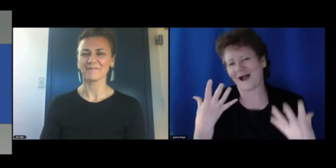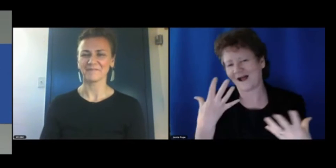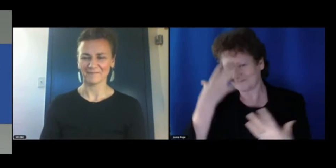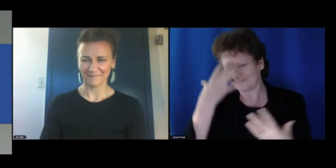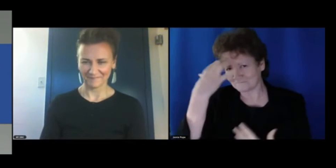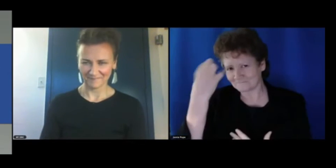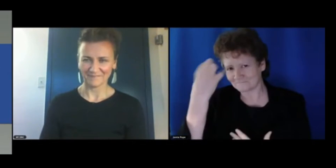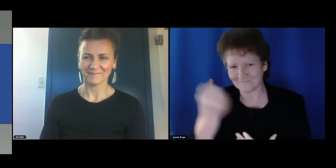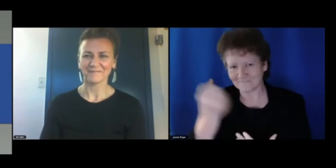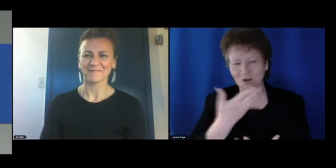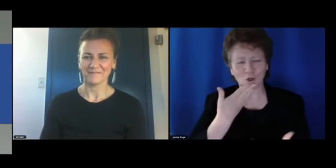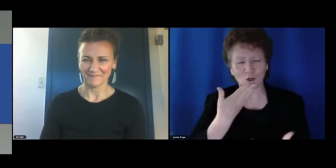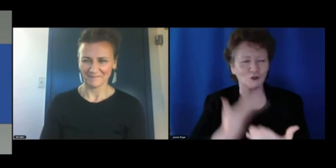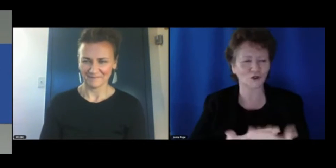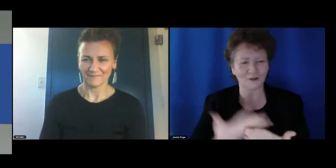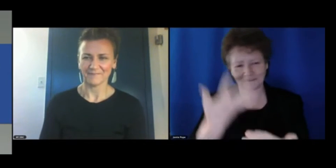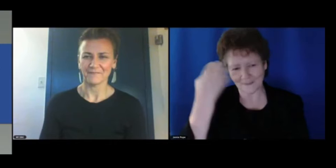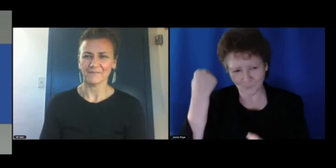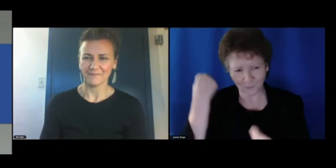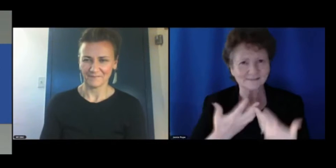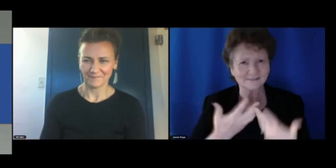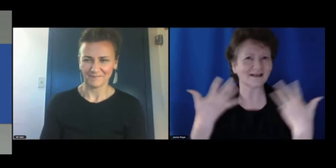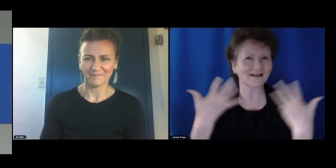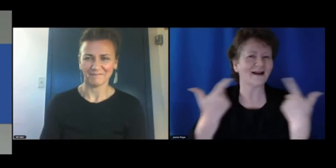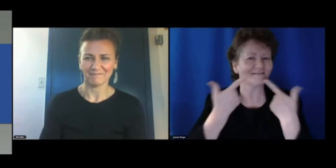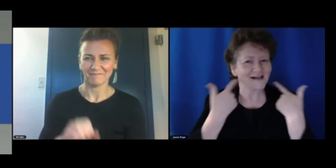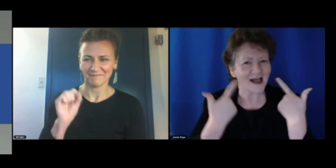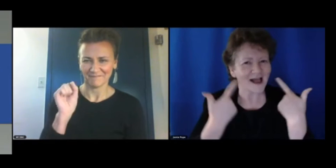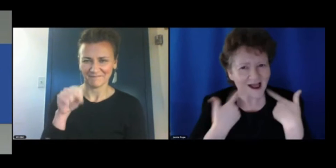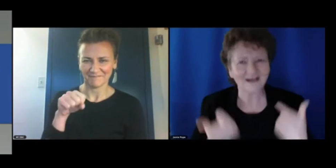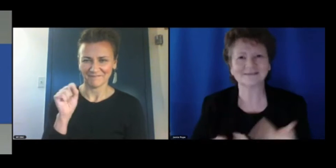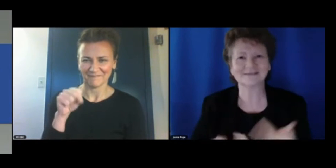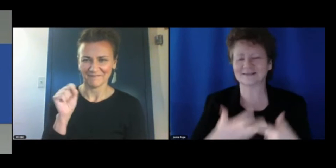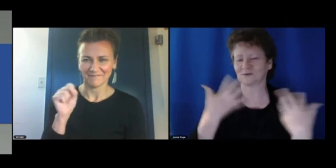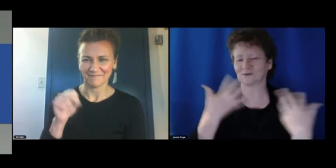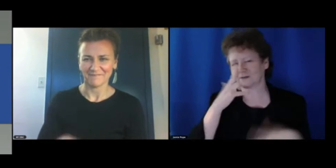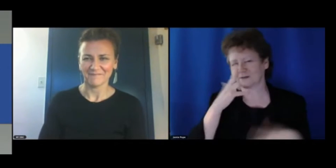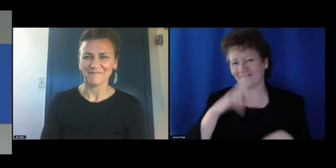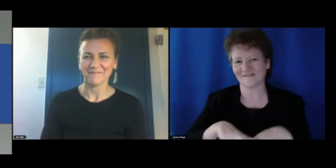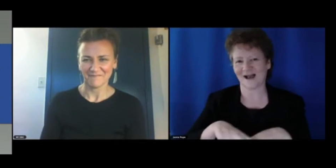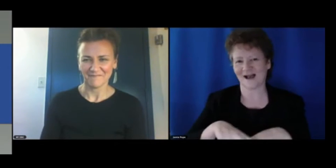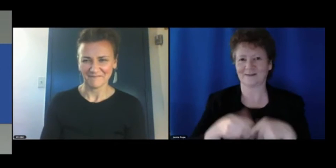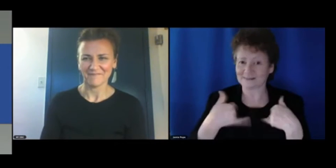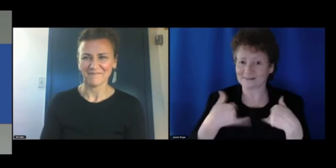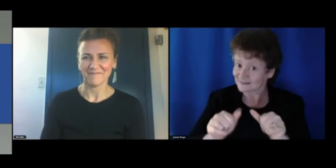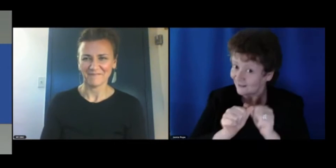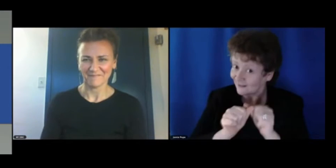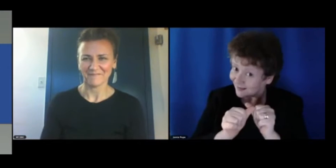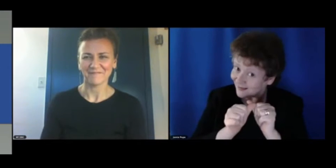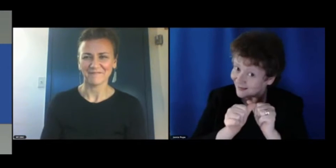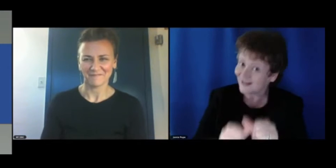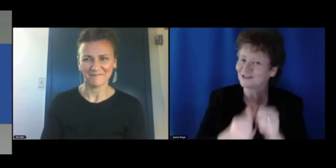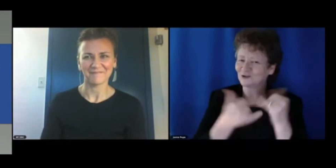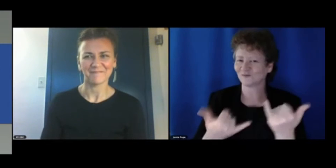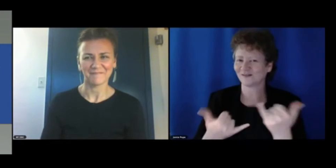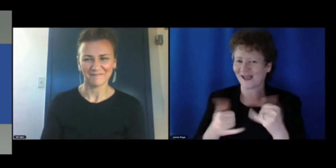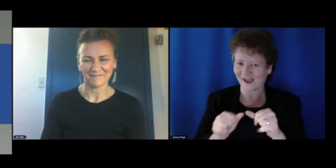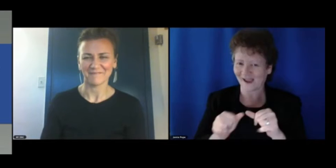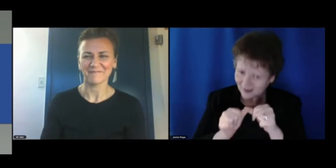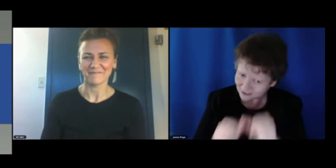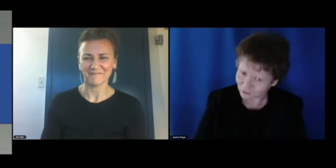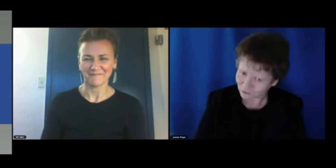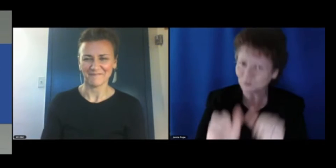And we had a week of conferences. It was a lot of fun. So many good memories. We had so many laughs and